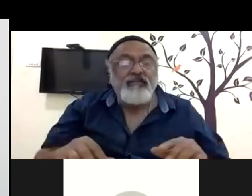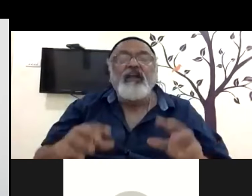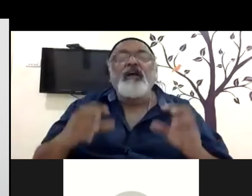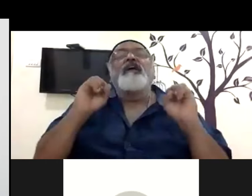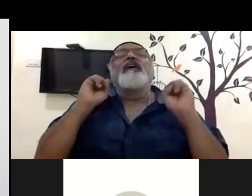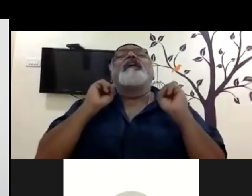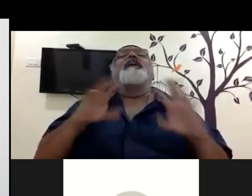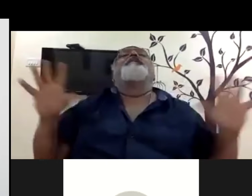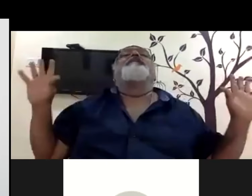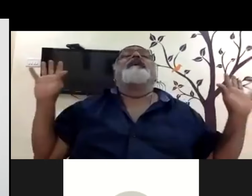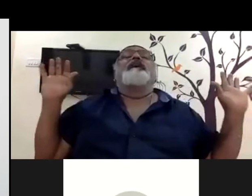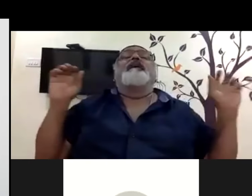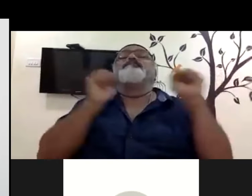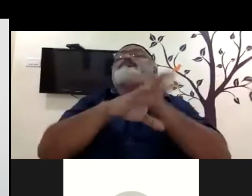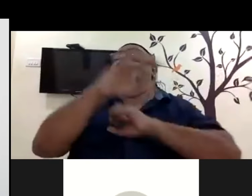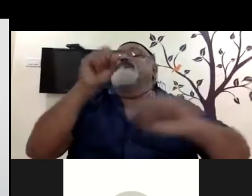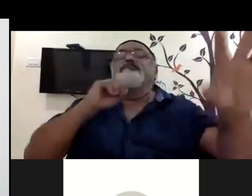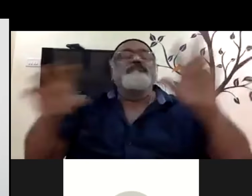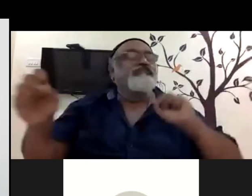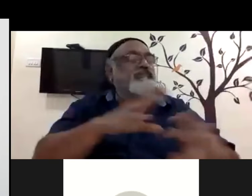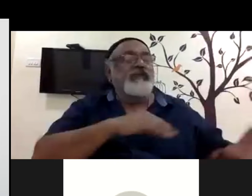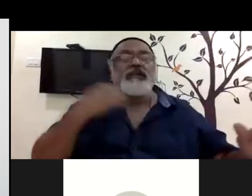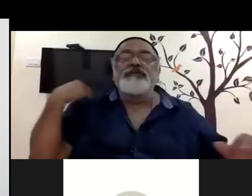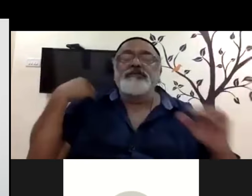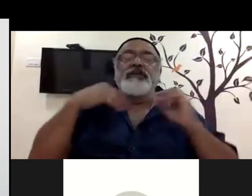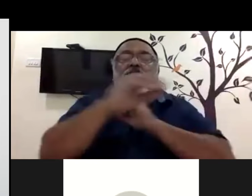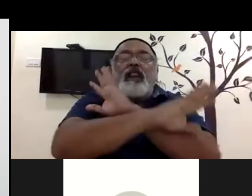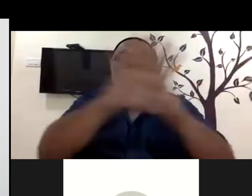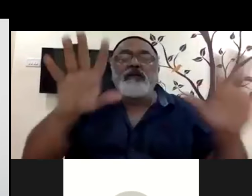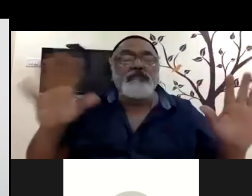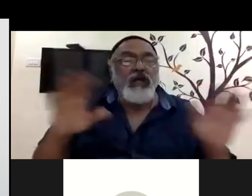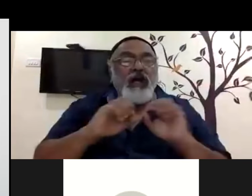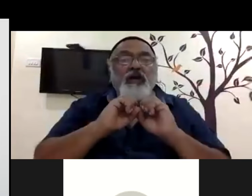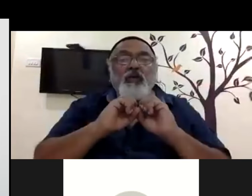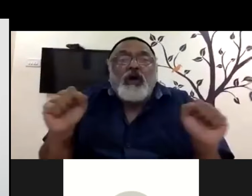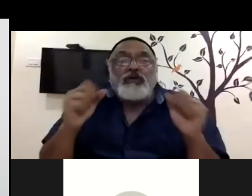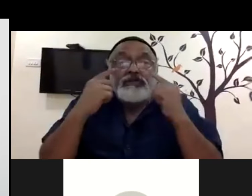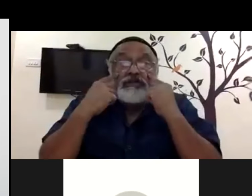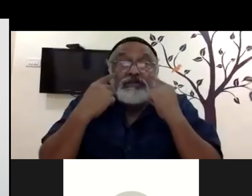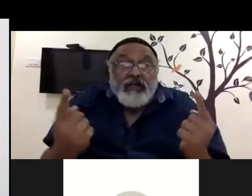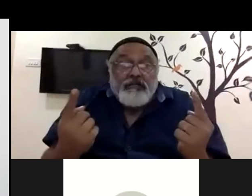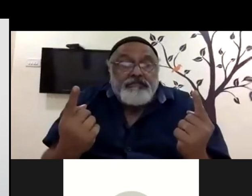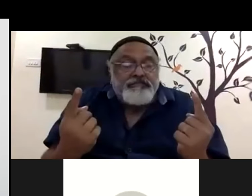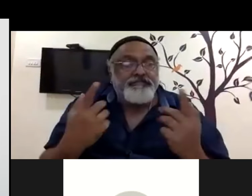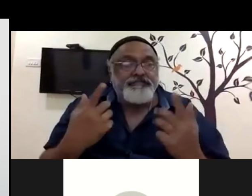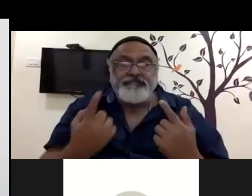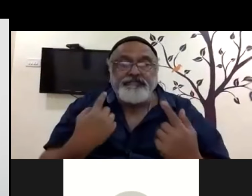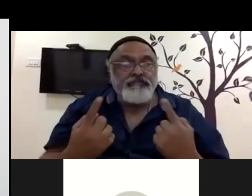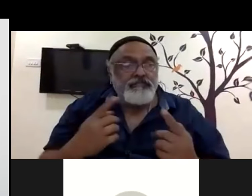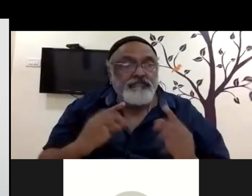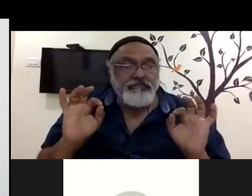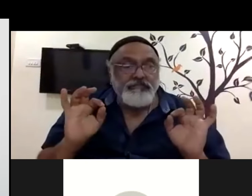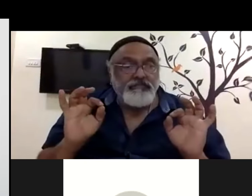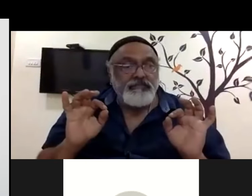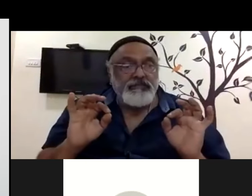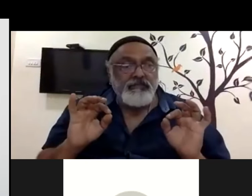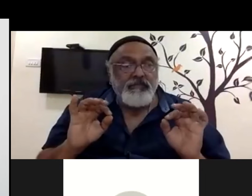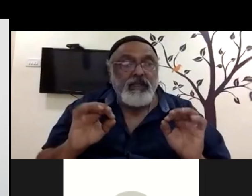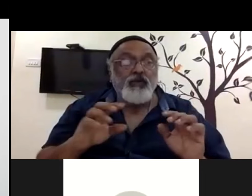and you make sure that the impact of other variables is minimized, and you